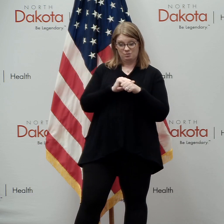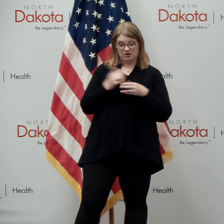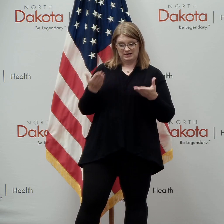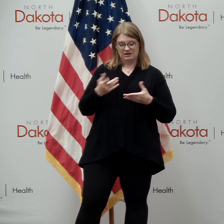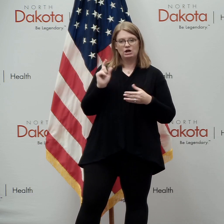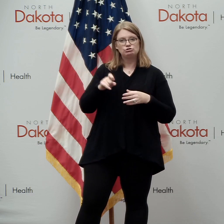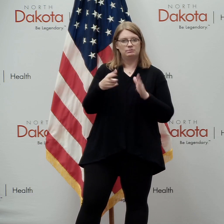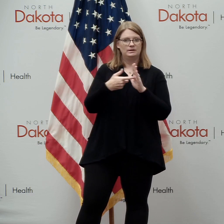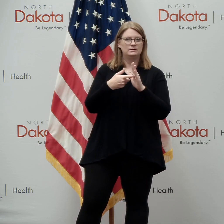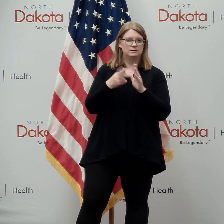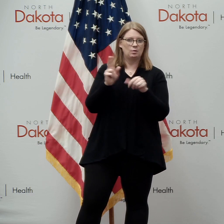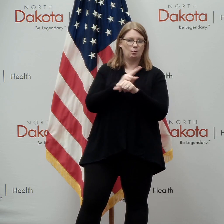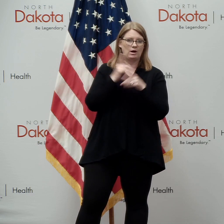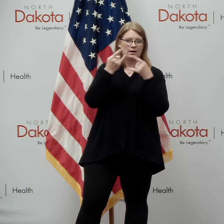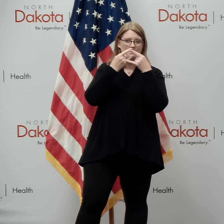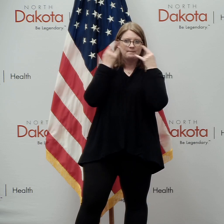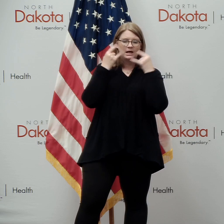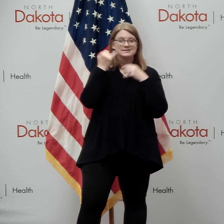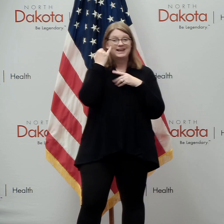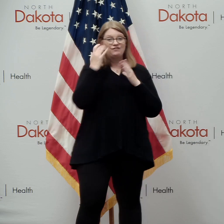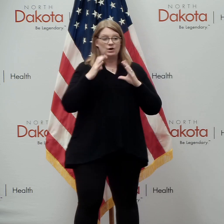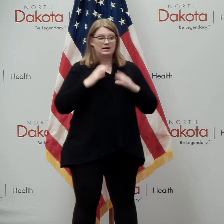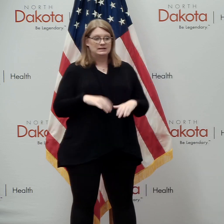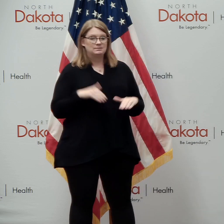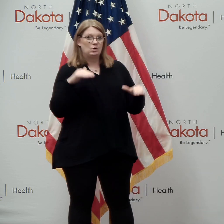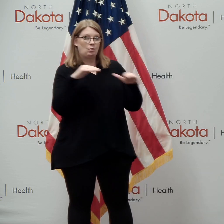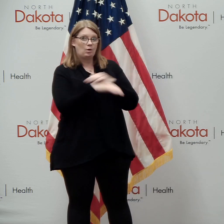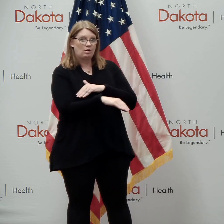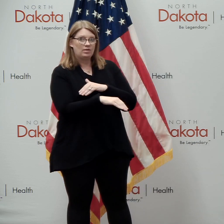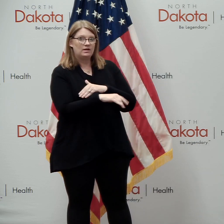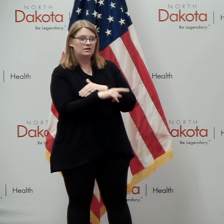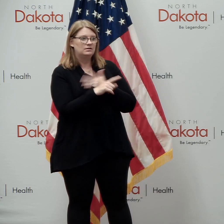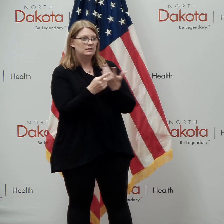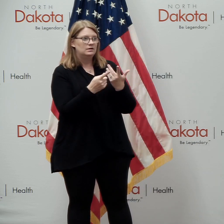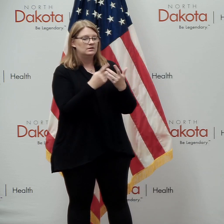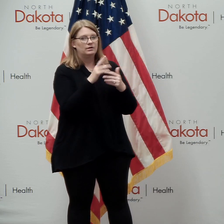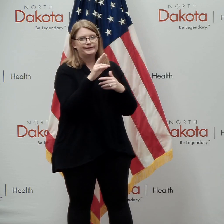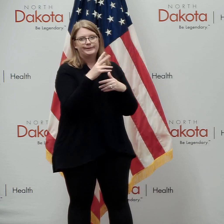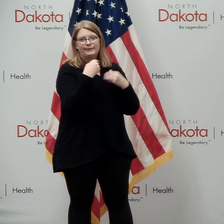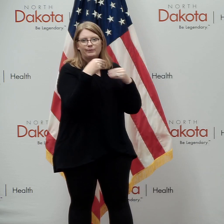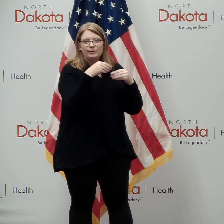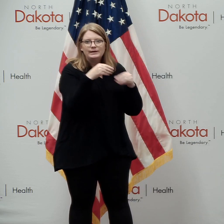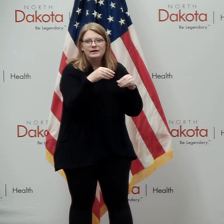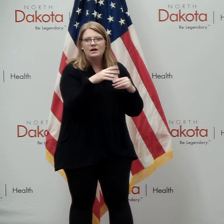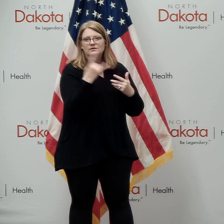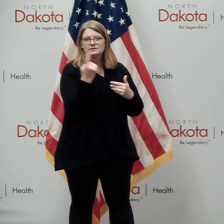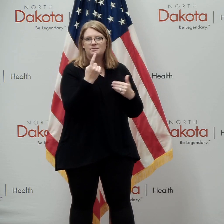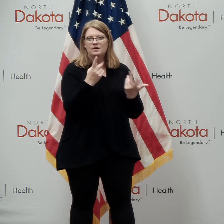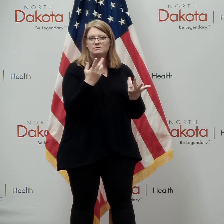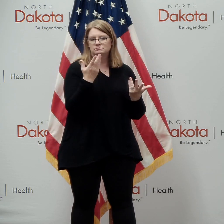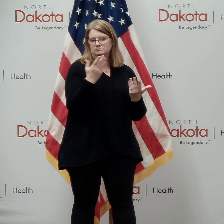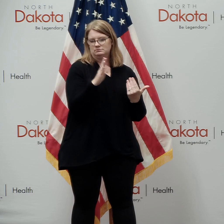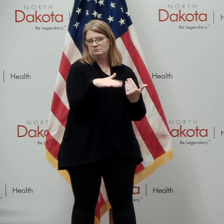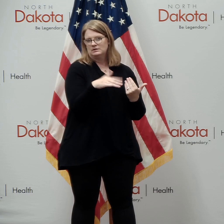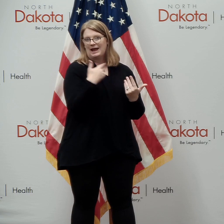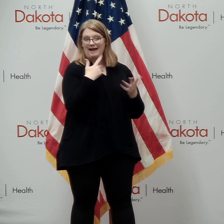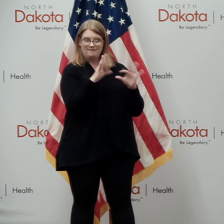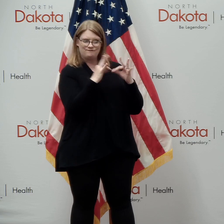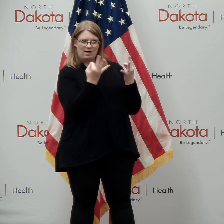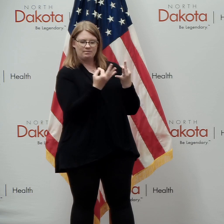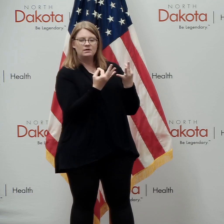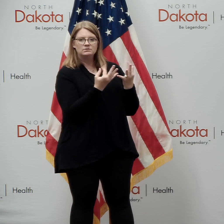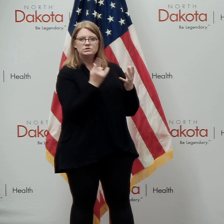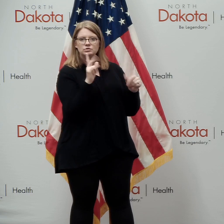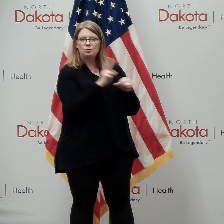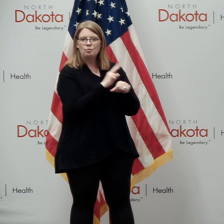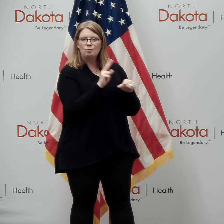wearing a mask. If you're a customer going into one of these large crowd situations, whether it's retail or anything else, you might say, hey, if I got family members, I should